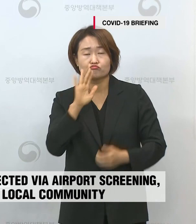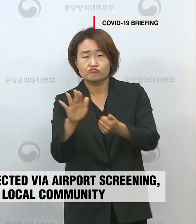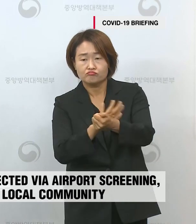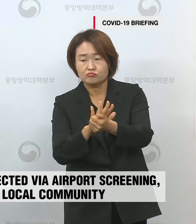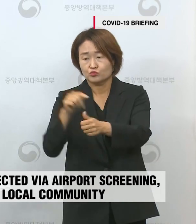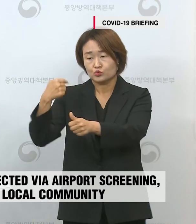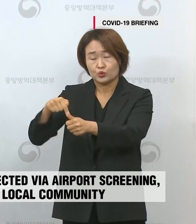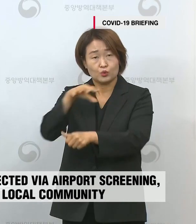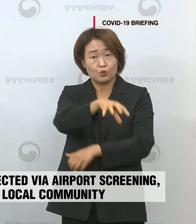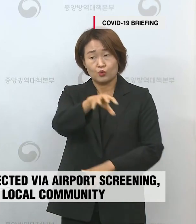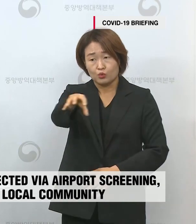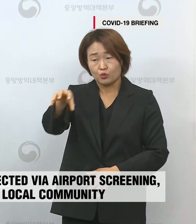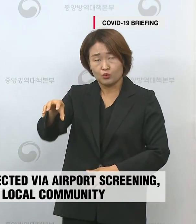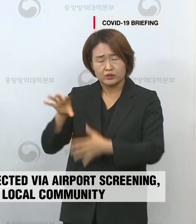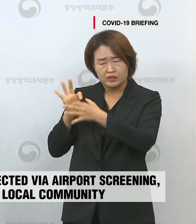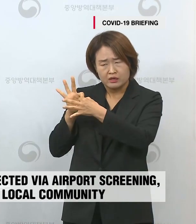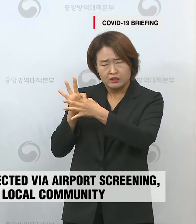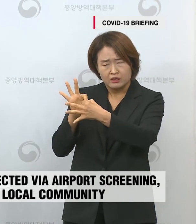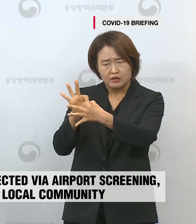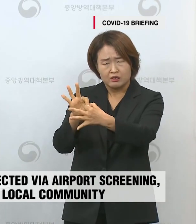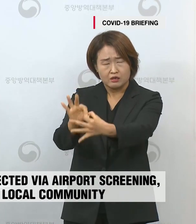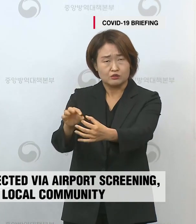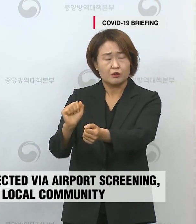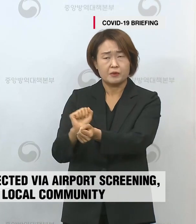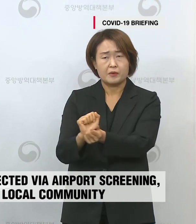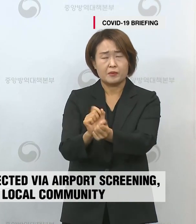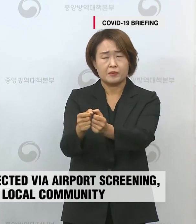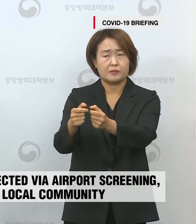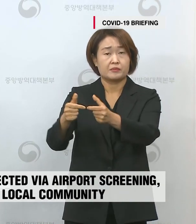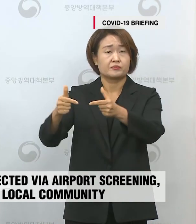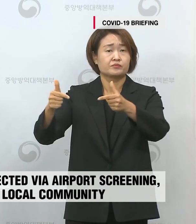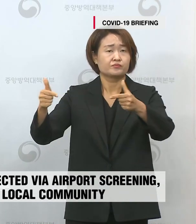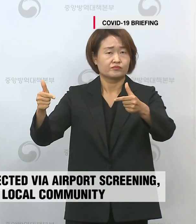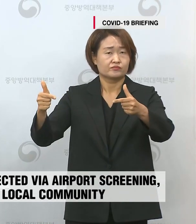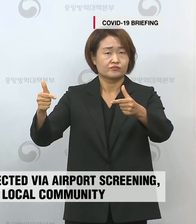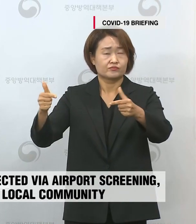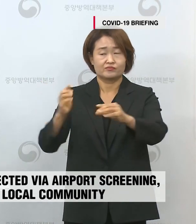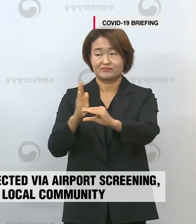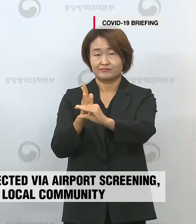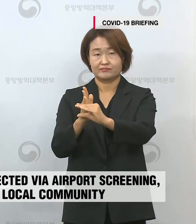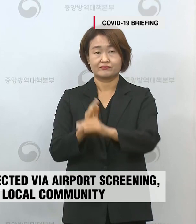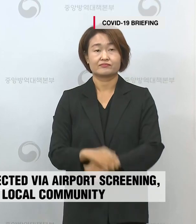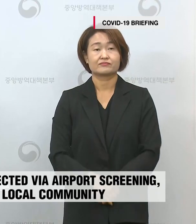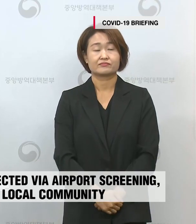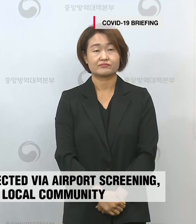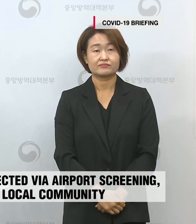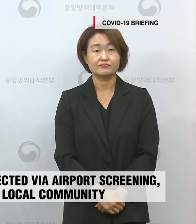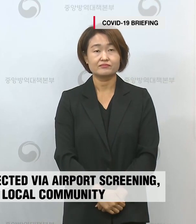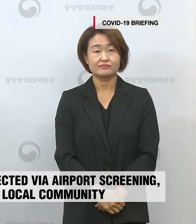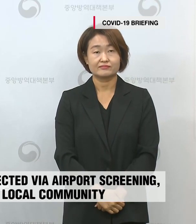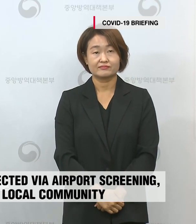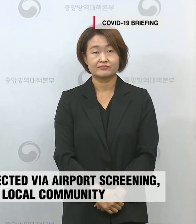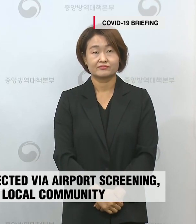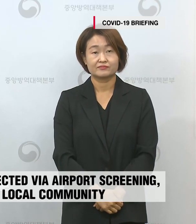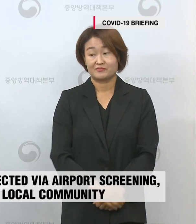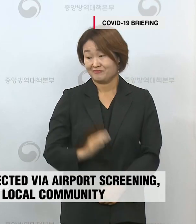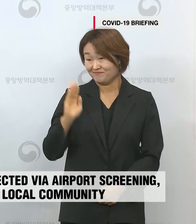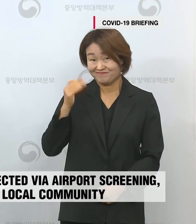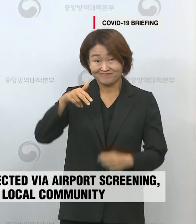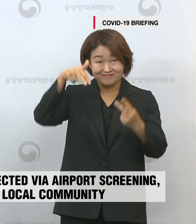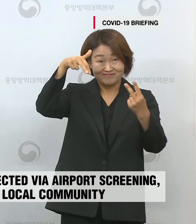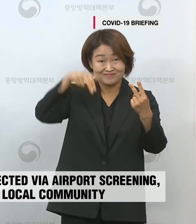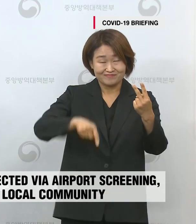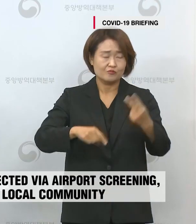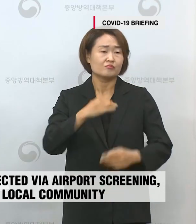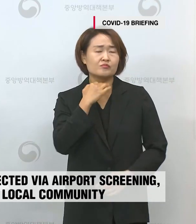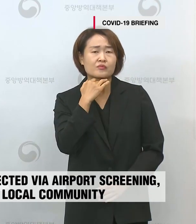the Jeolla provinces, and centering around especially door-to-door sales facilities and religious small group meetings.